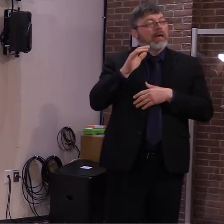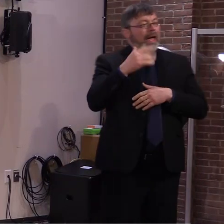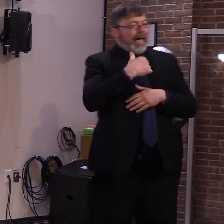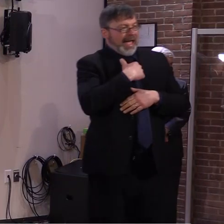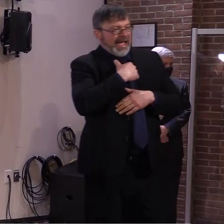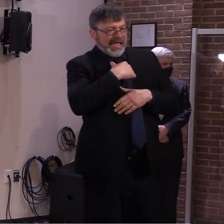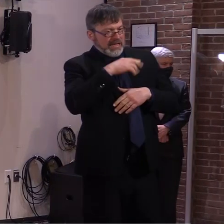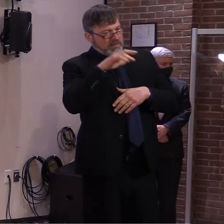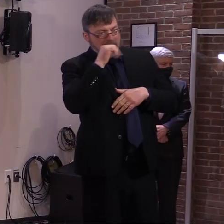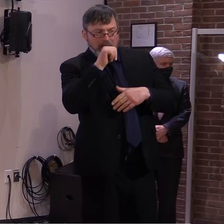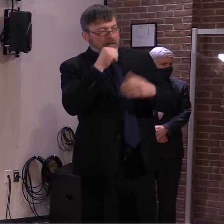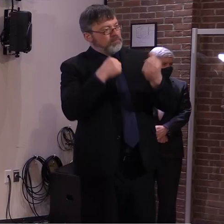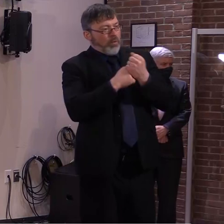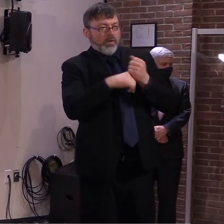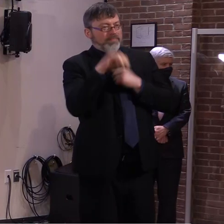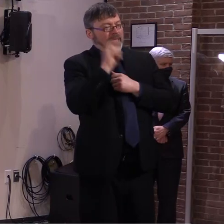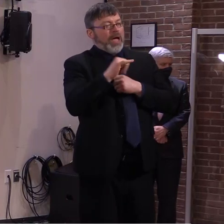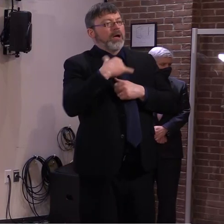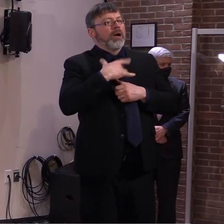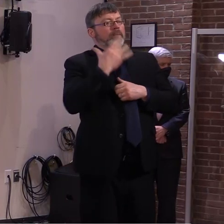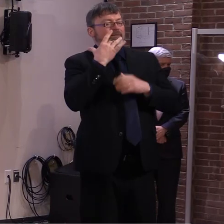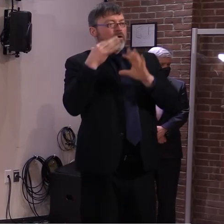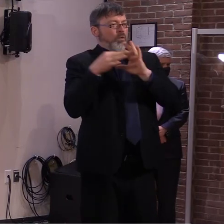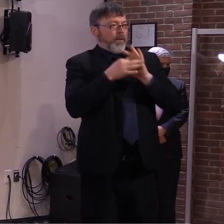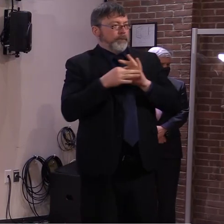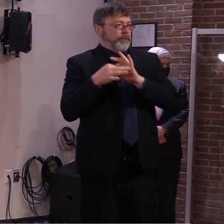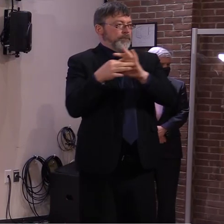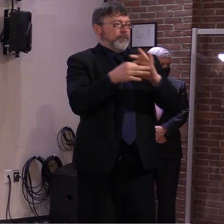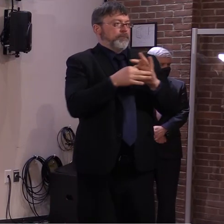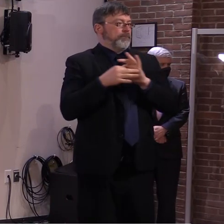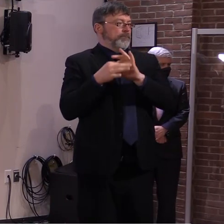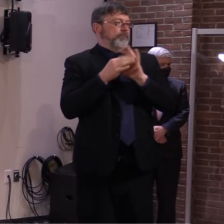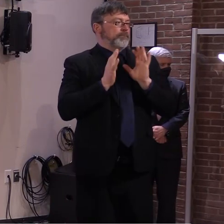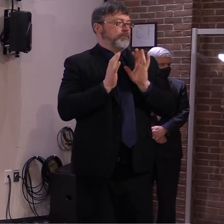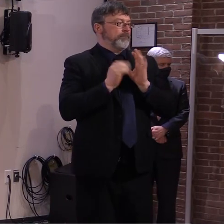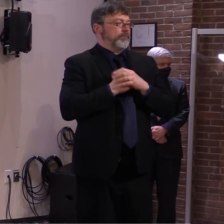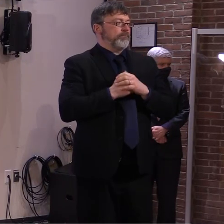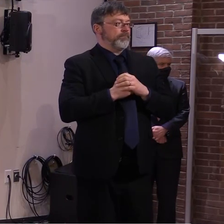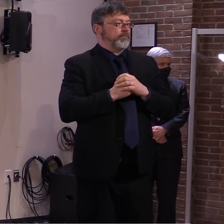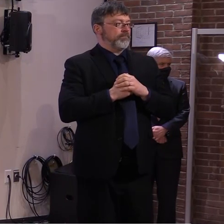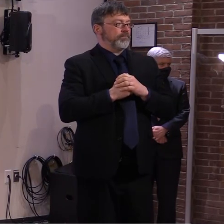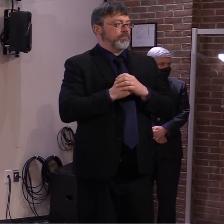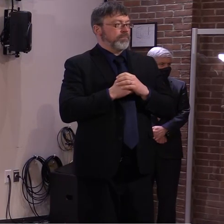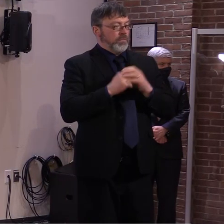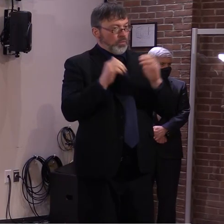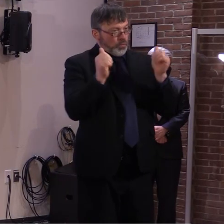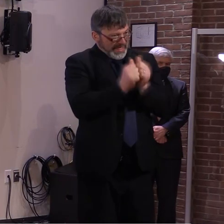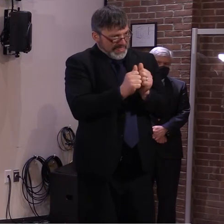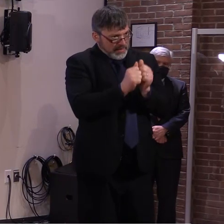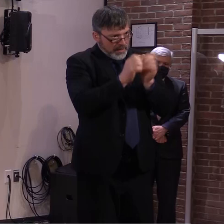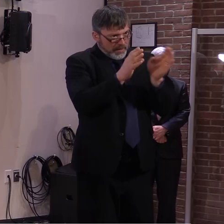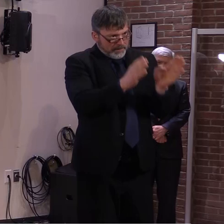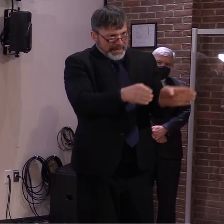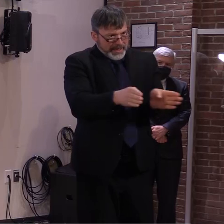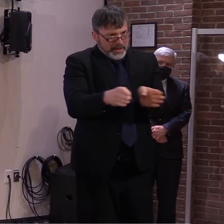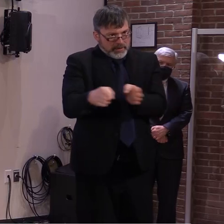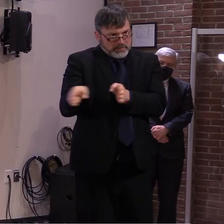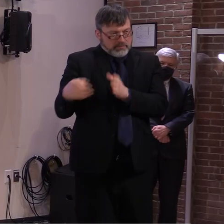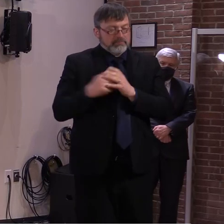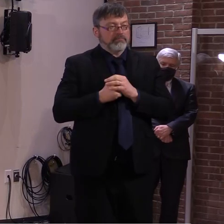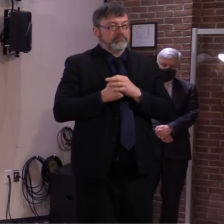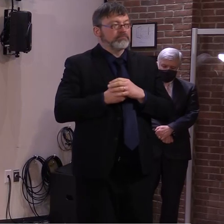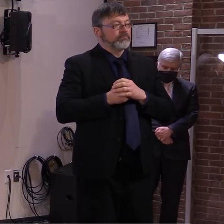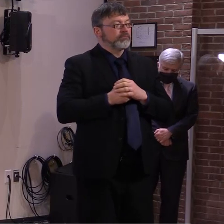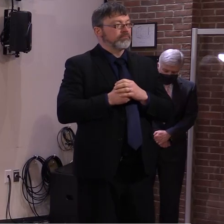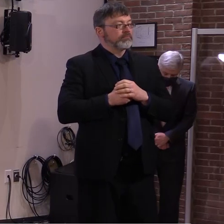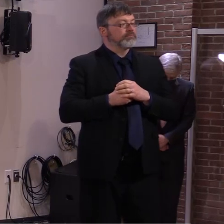Yeah, that was basically what I was wondering. Yeah, just wanted to clarify that. Also, if Commissioner Harrington is on board today,